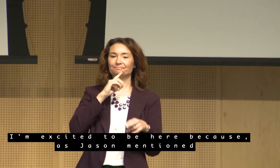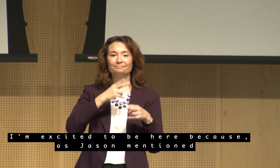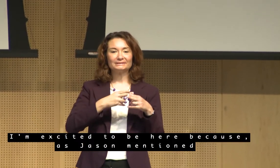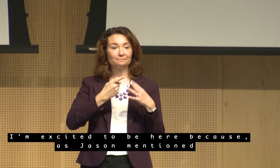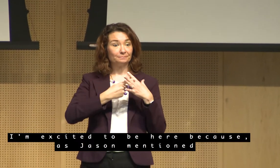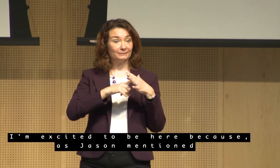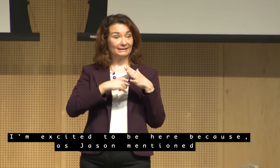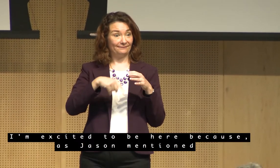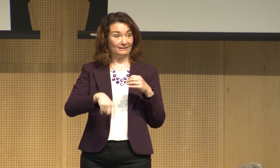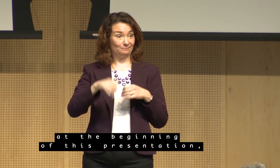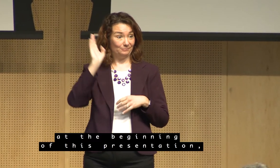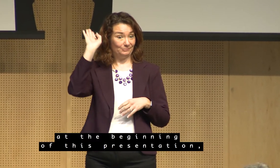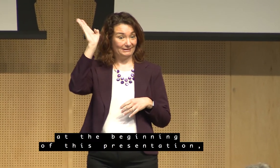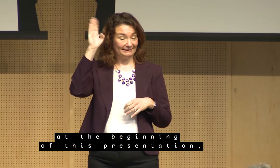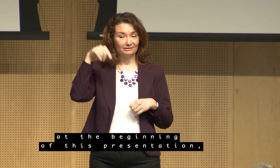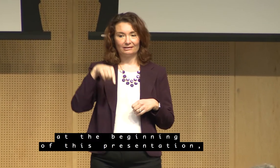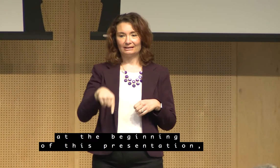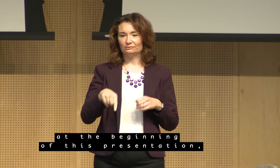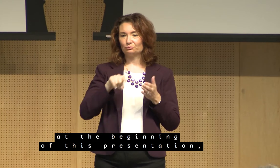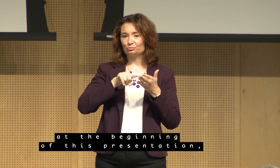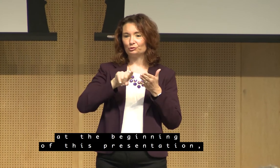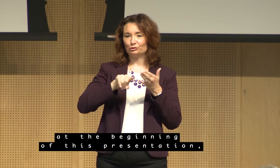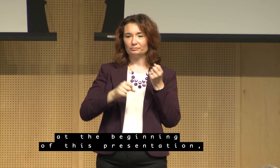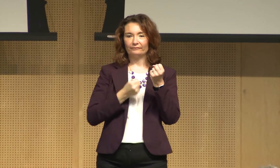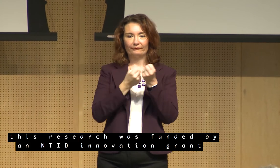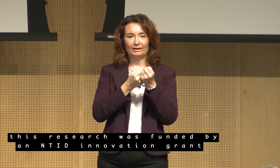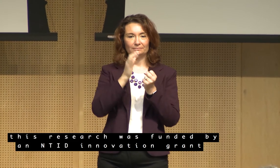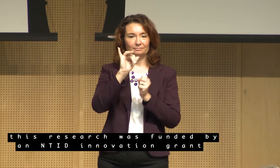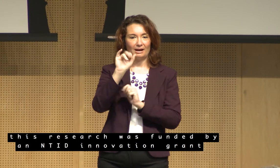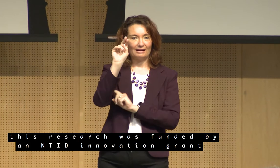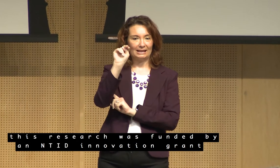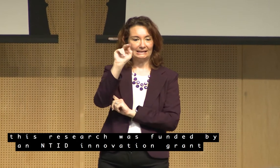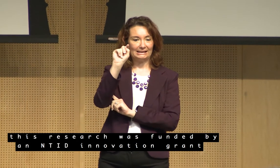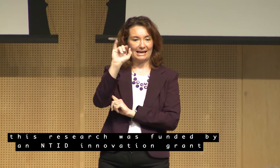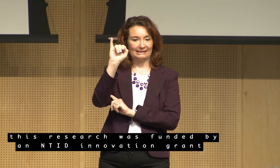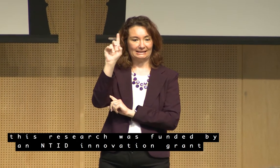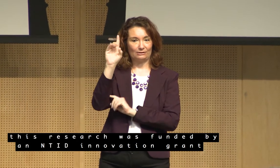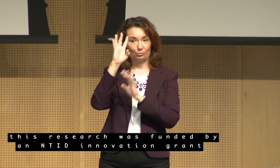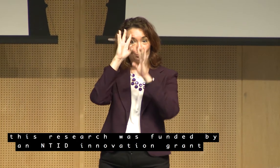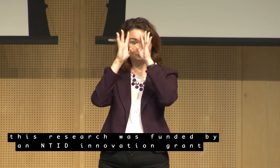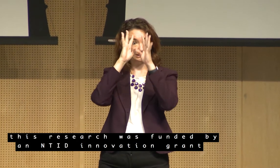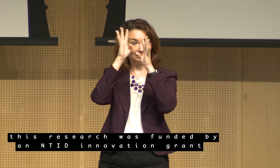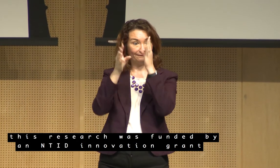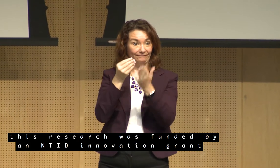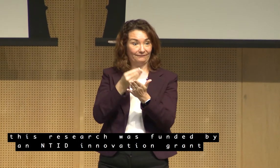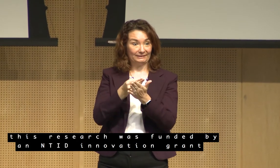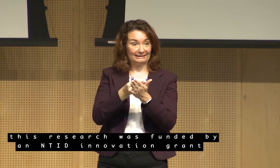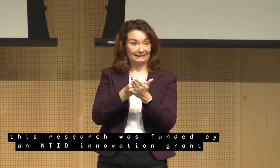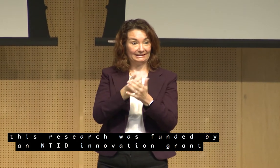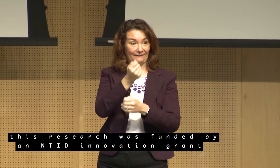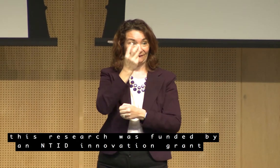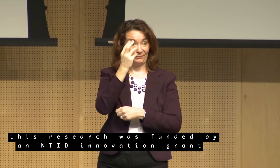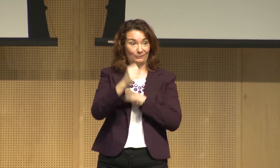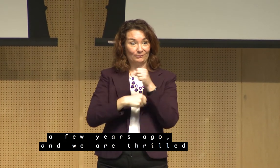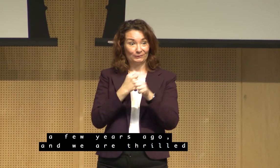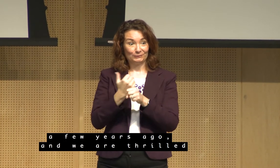Jason mentioned at the beginning of this presentation, this research was funded by an NTID innovation grant a few years